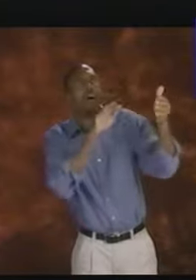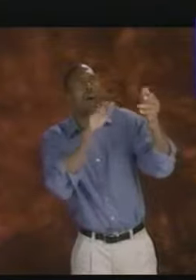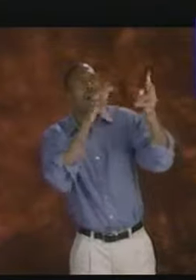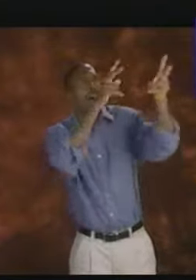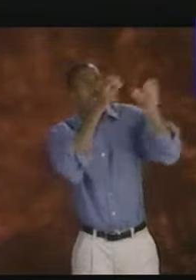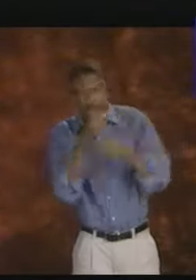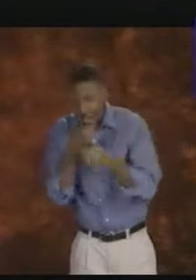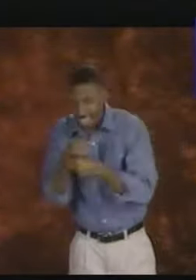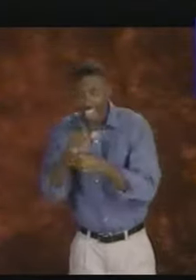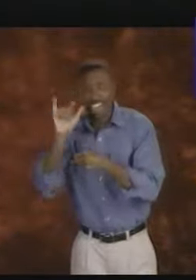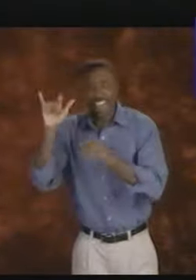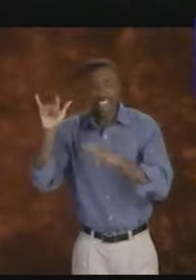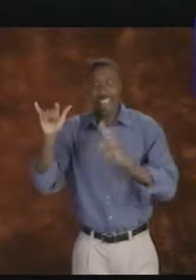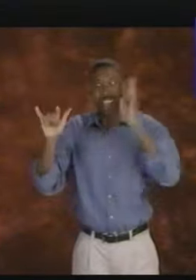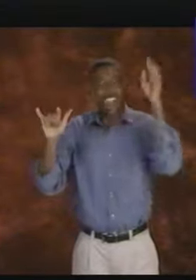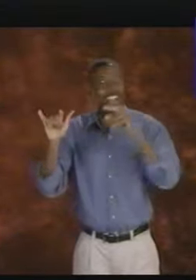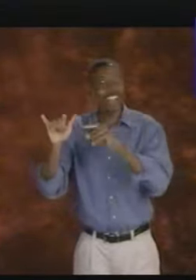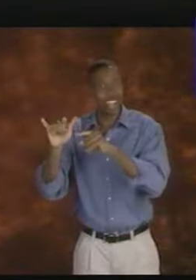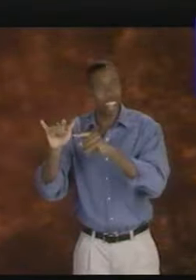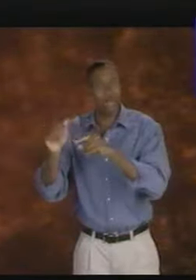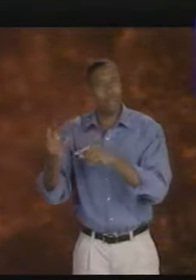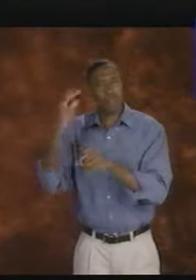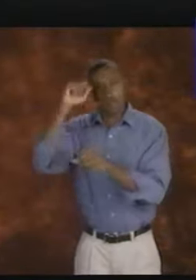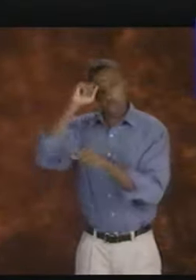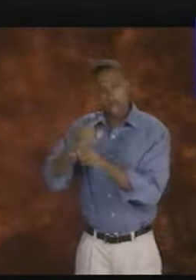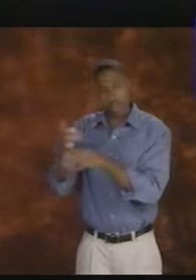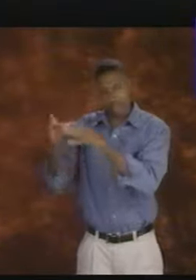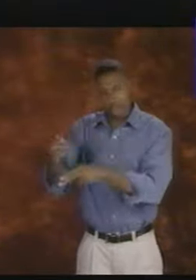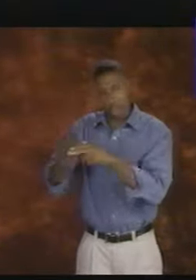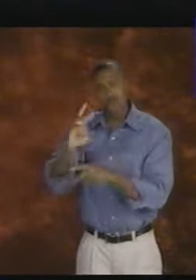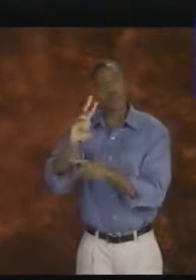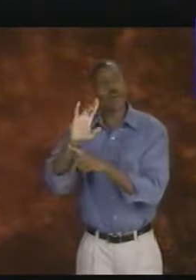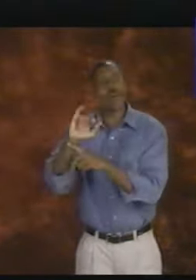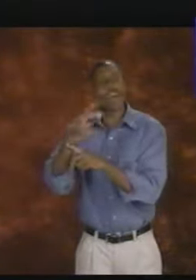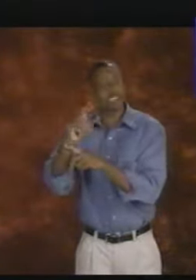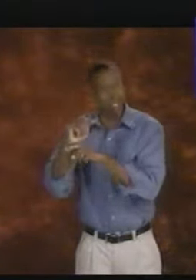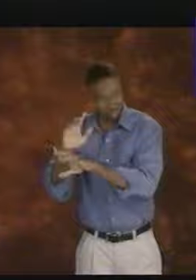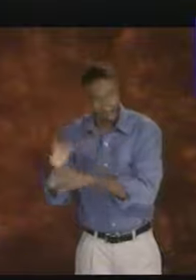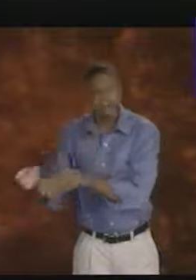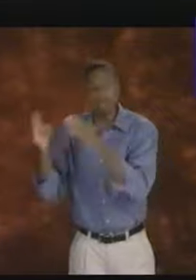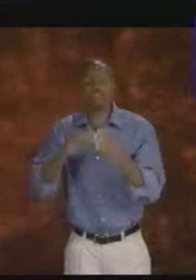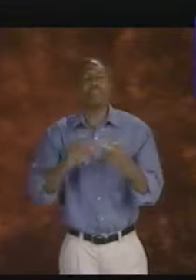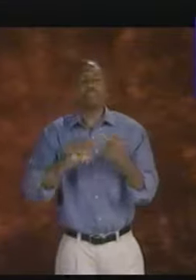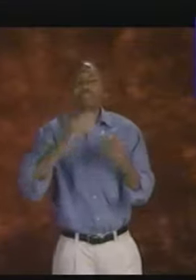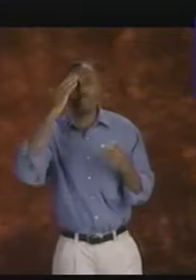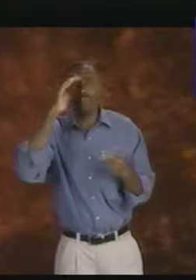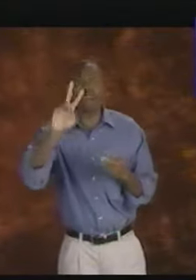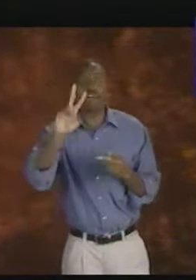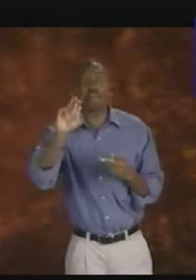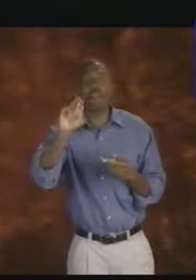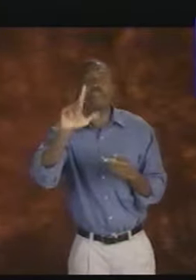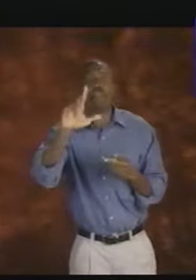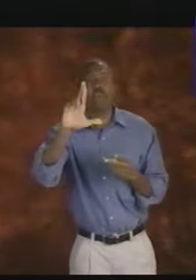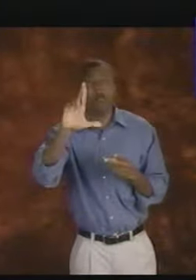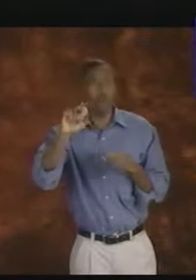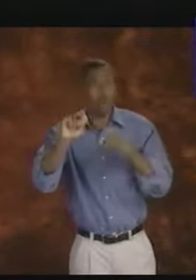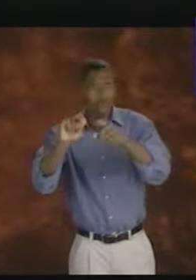An airplane was invented by people who studied the flight of birds, the Wright brothers.